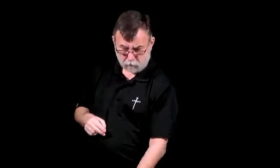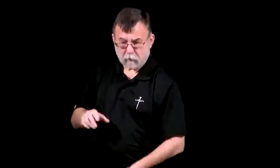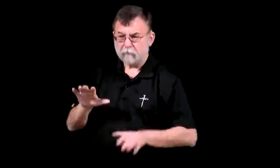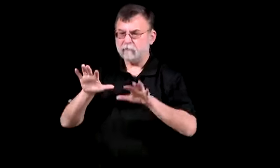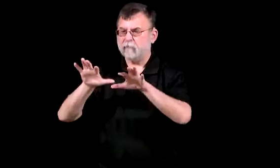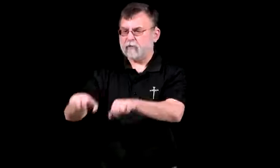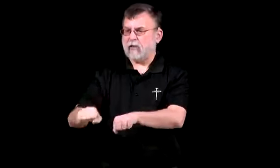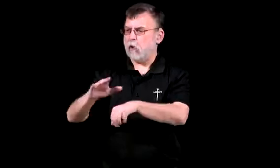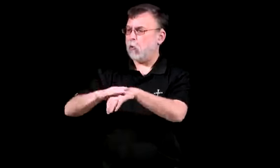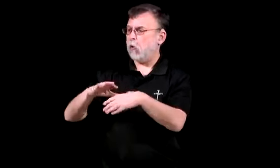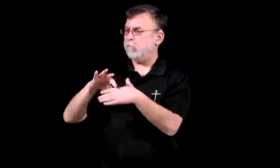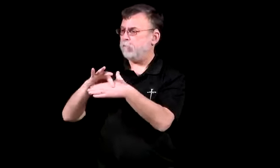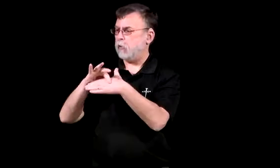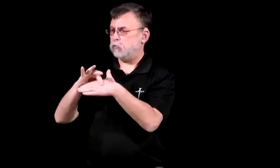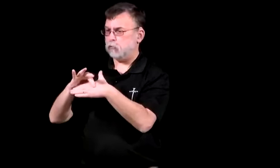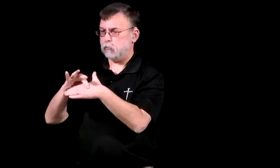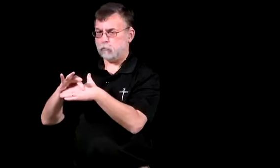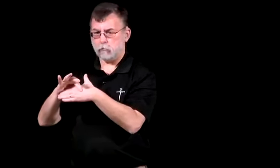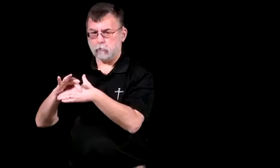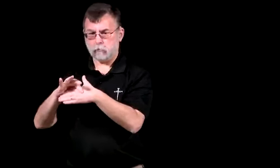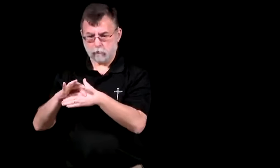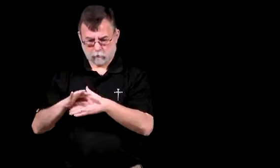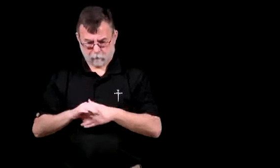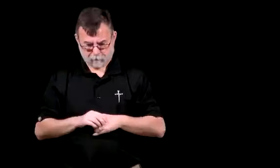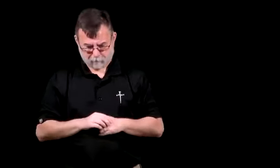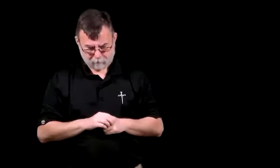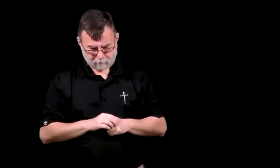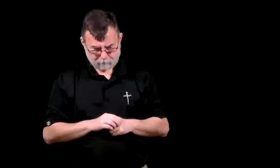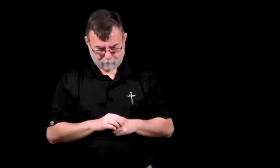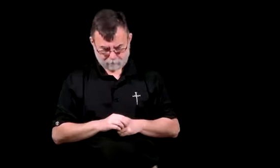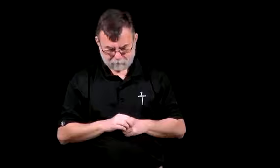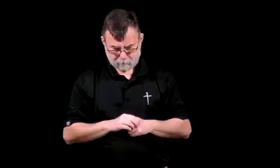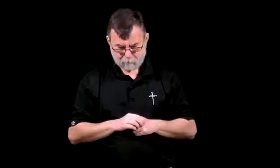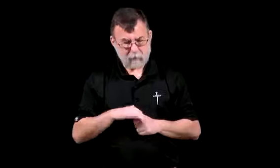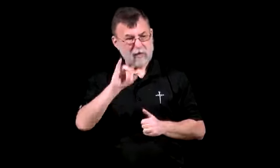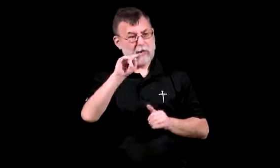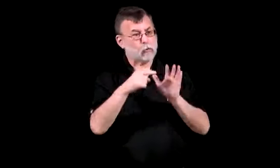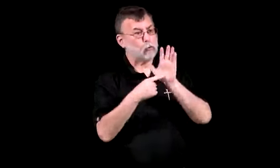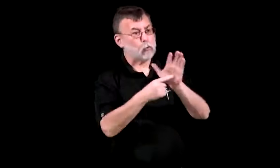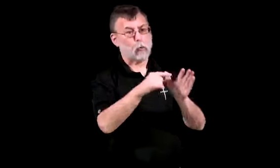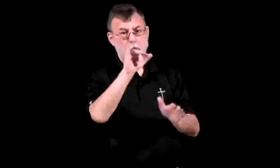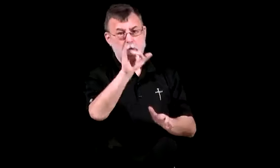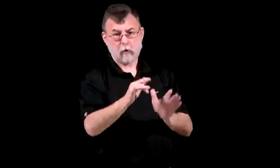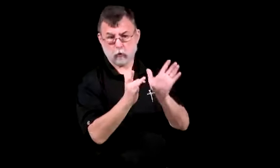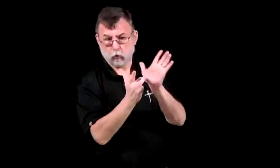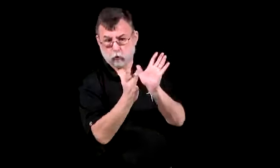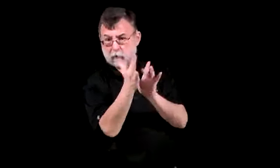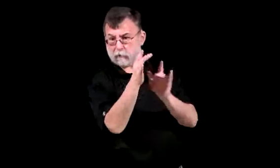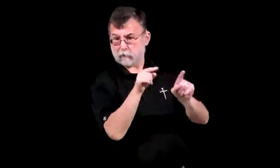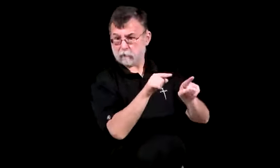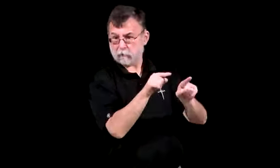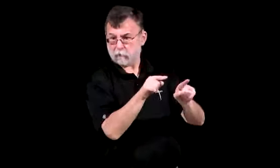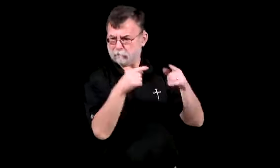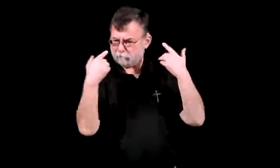God, that God's incarnation, which is when he took on flesh, it showed us